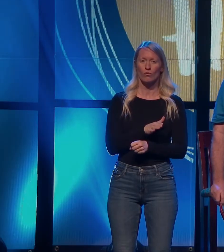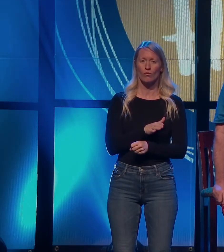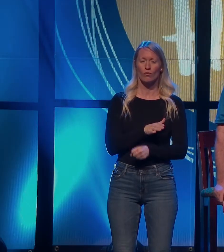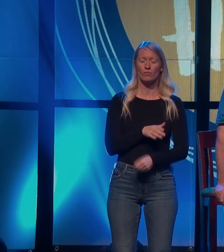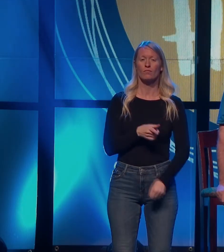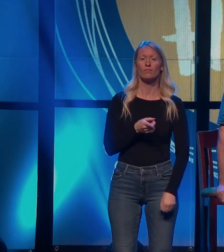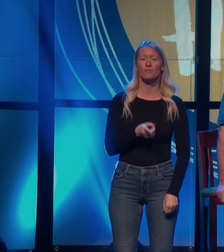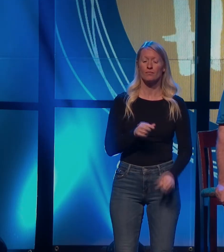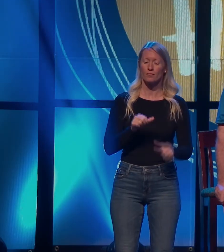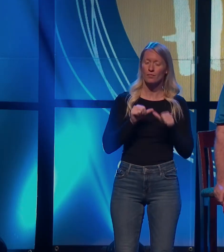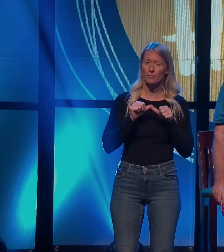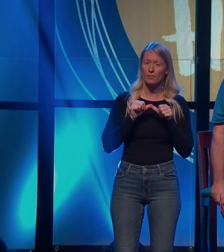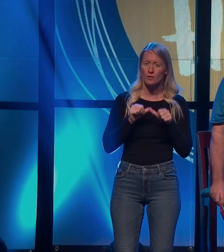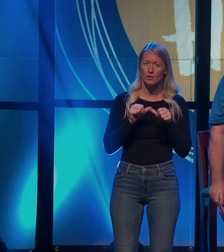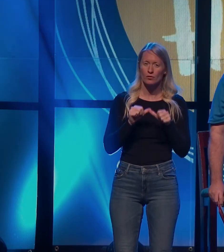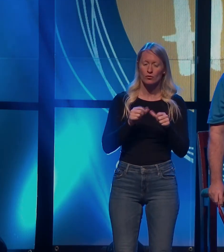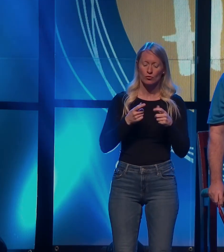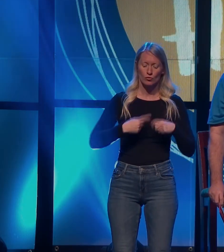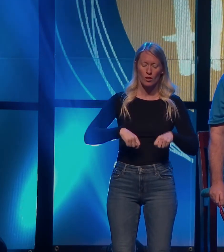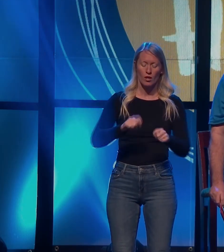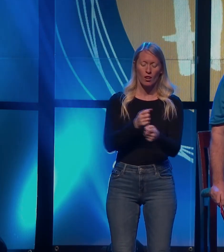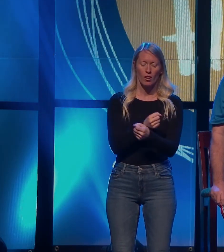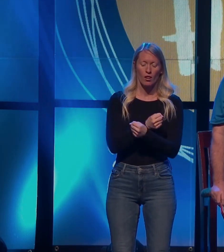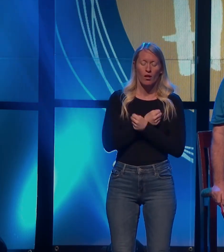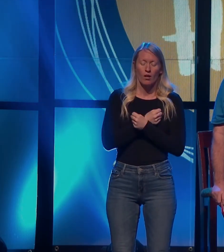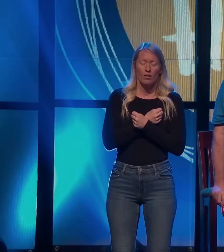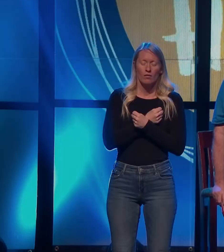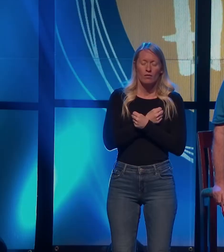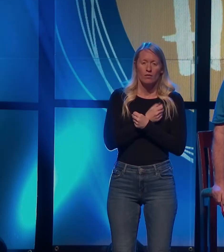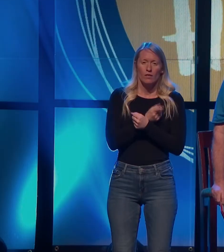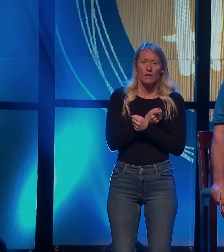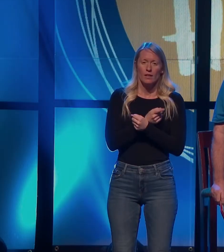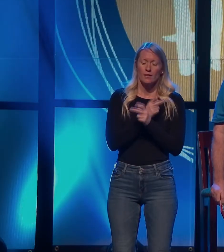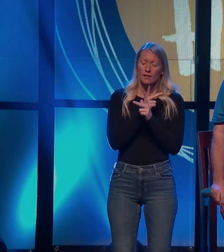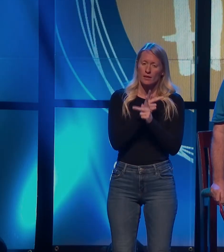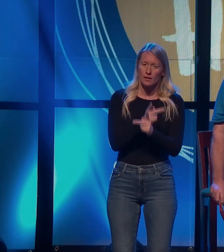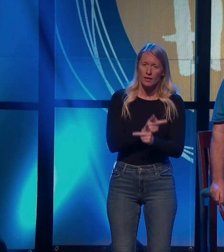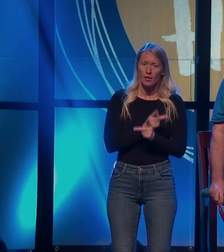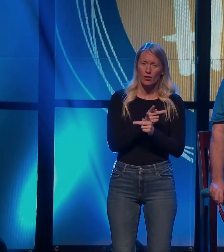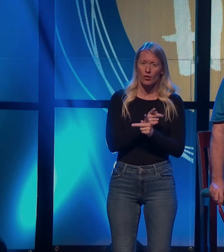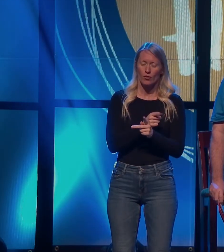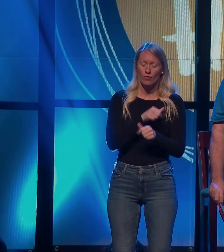And continue to try to love and care for those around us.